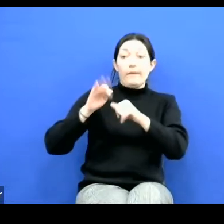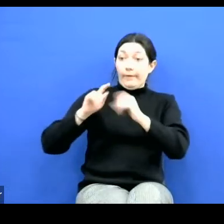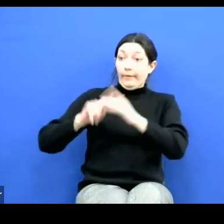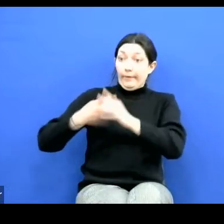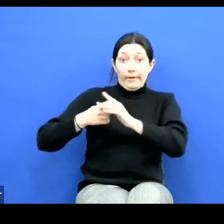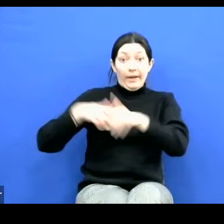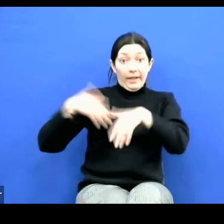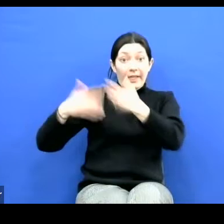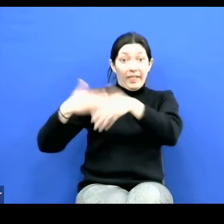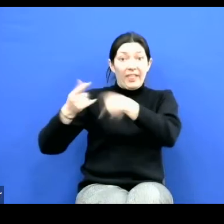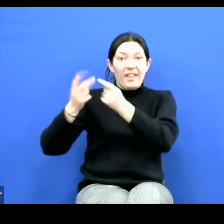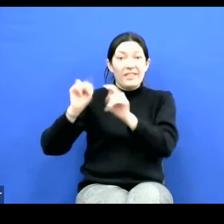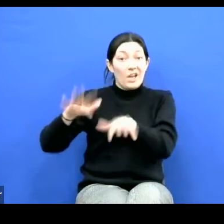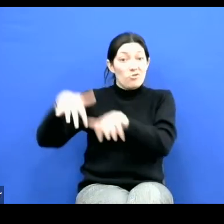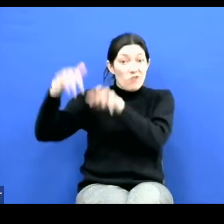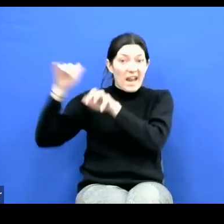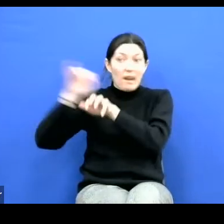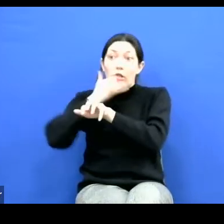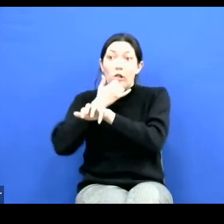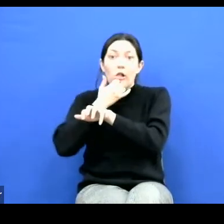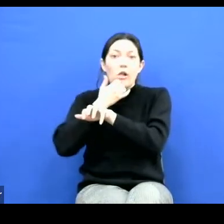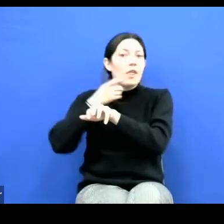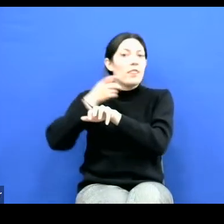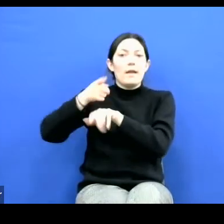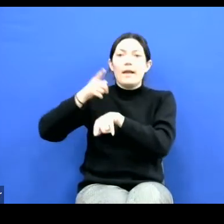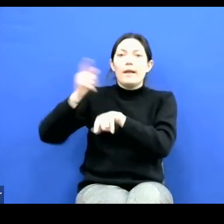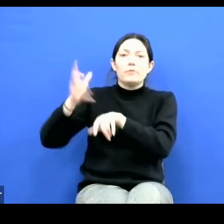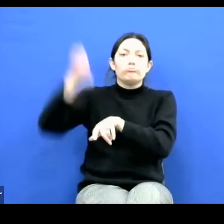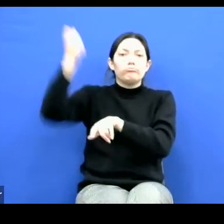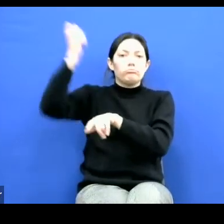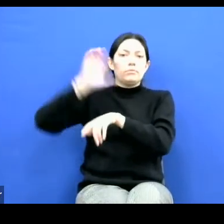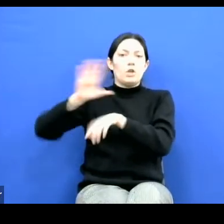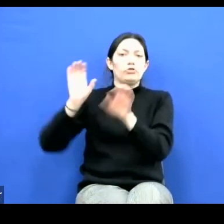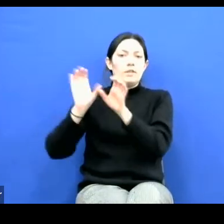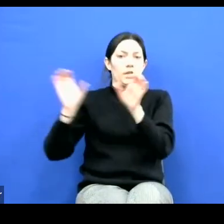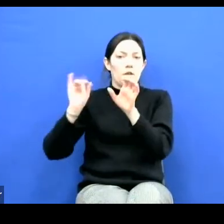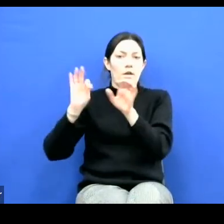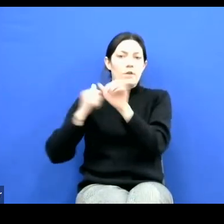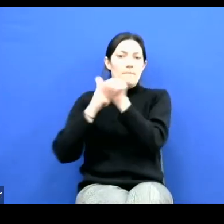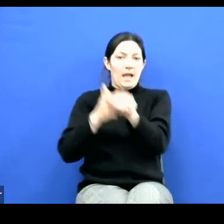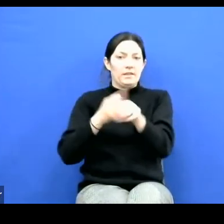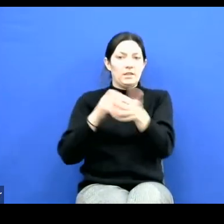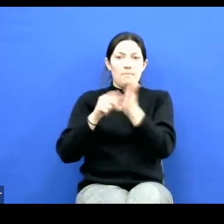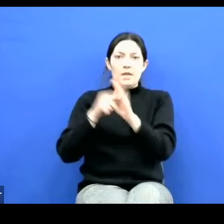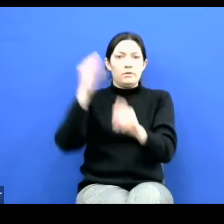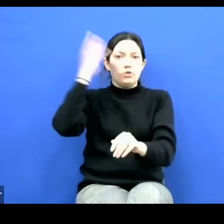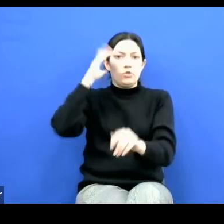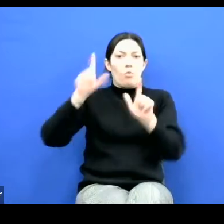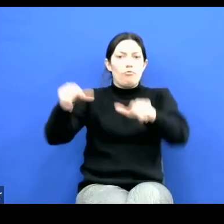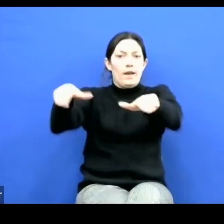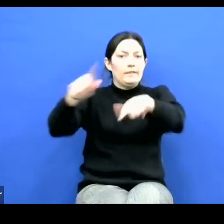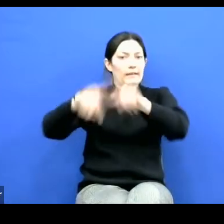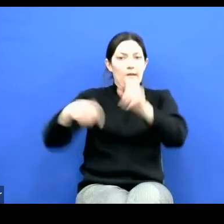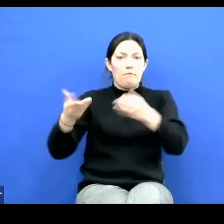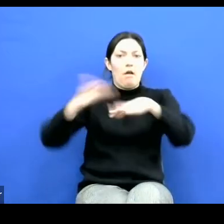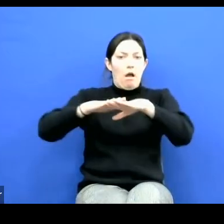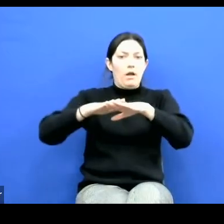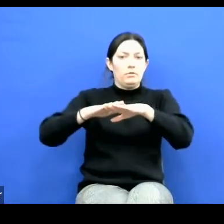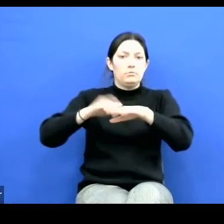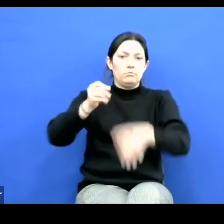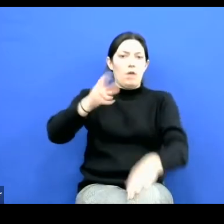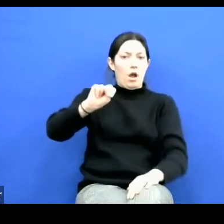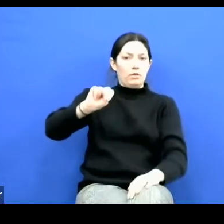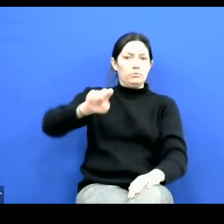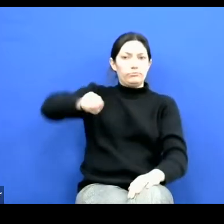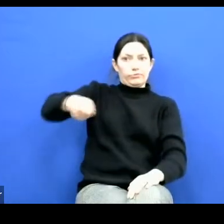a condition, they can't get a certificate of compliance, which means they can never turn the thing on. Obviously, they don't want to invest a whole lot of money and never turn